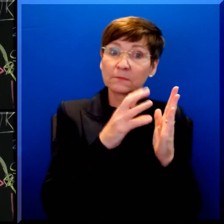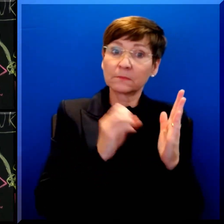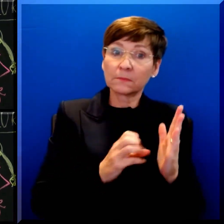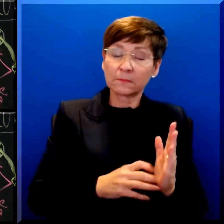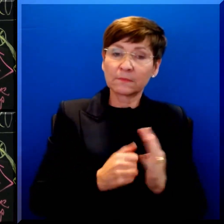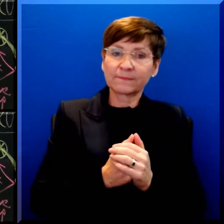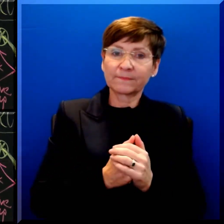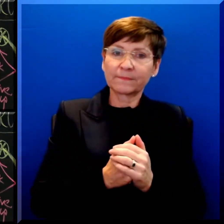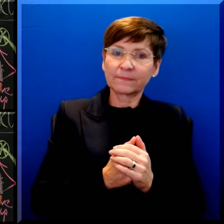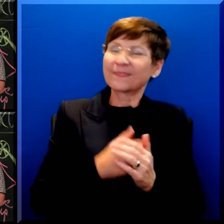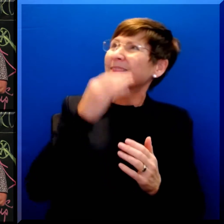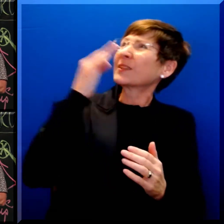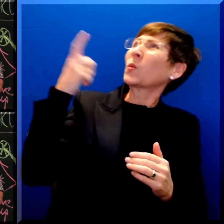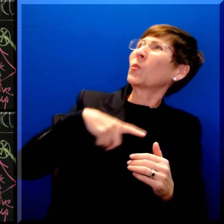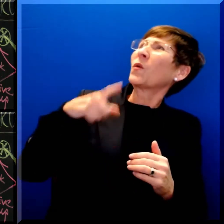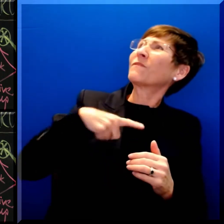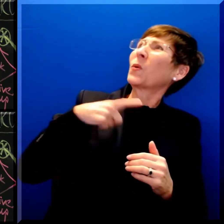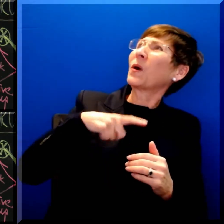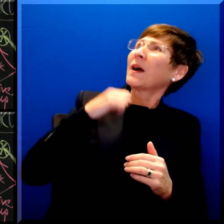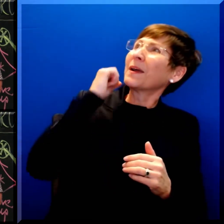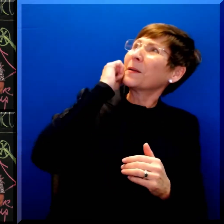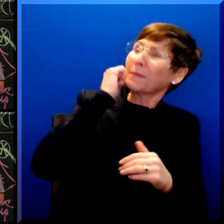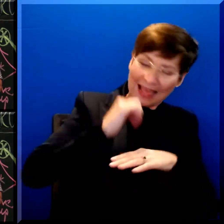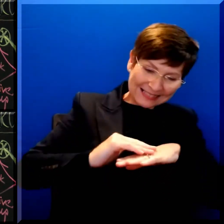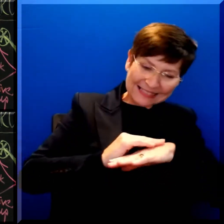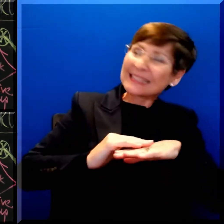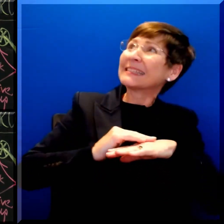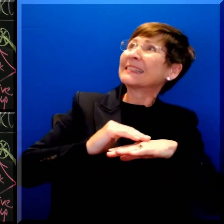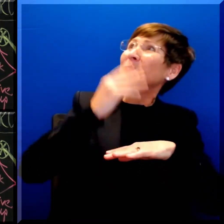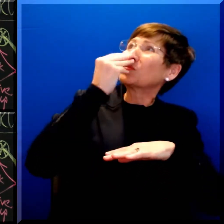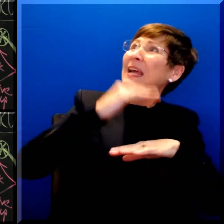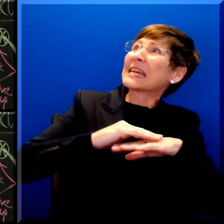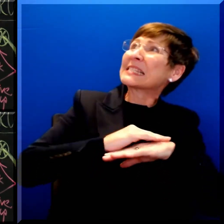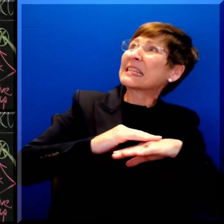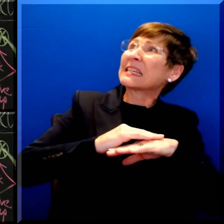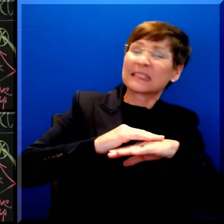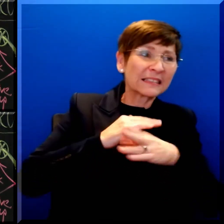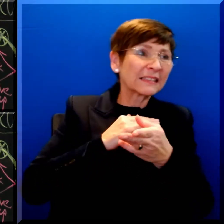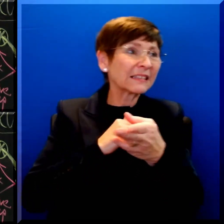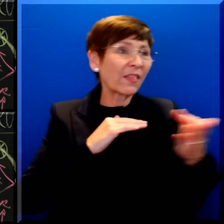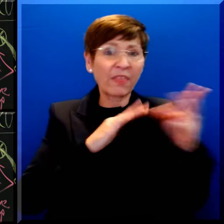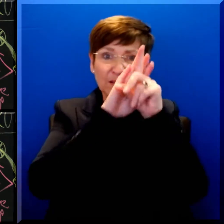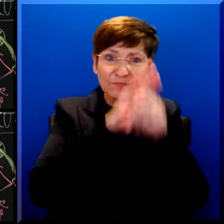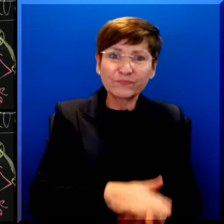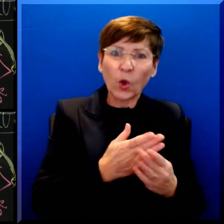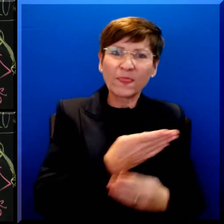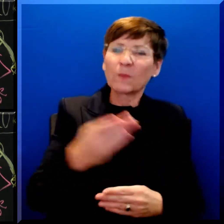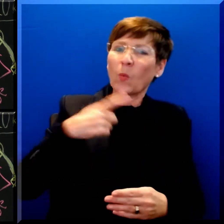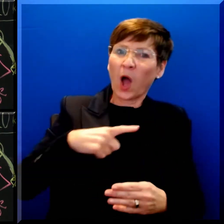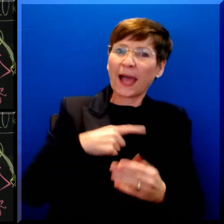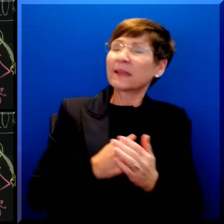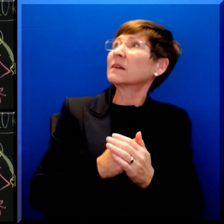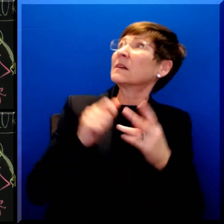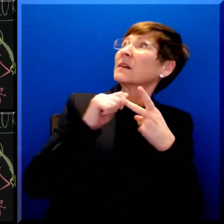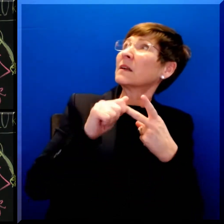stream. Jermaine asked, God, why are black and brown brothers and sisters still being persecuted? Sonia said, God, why